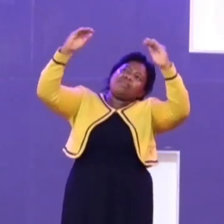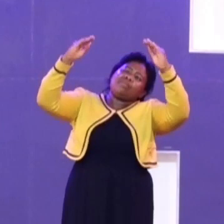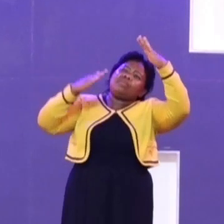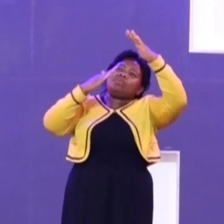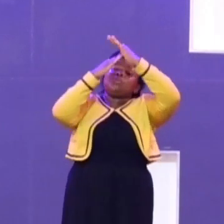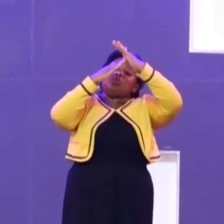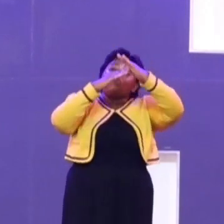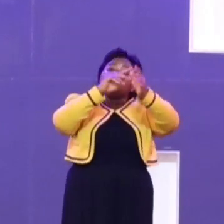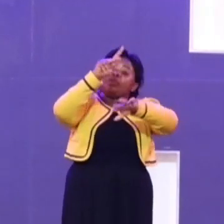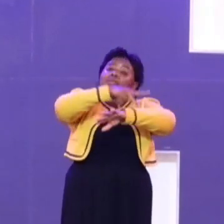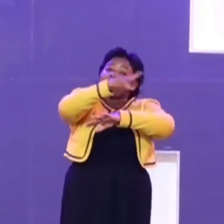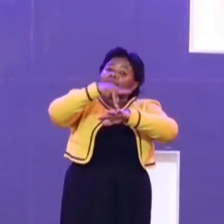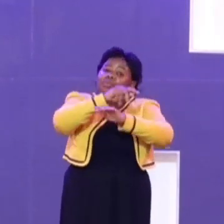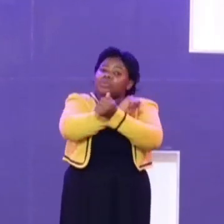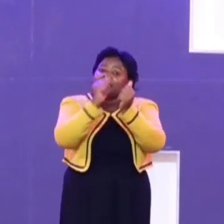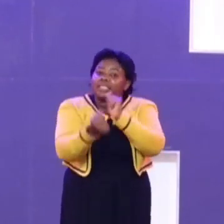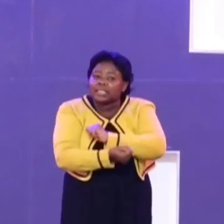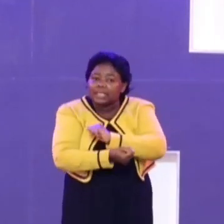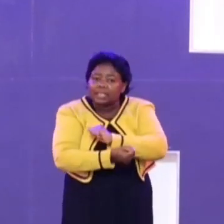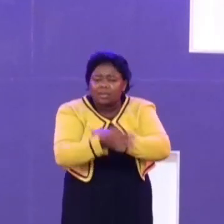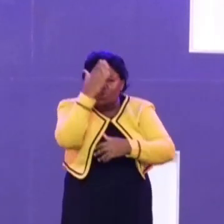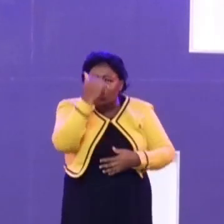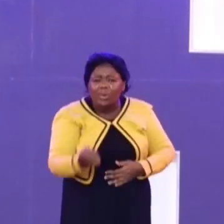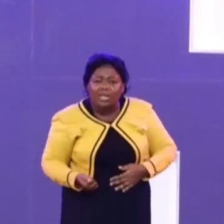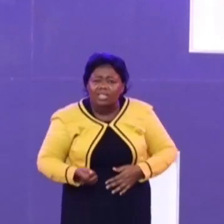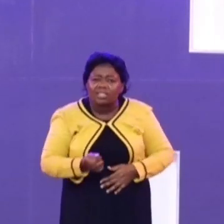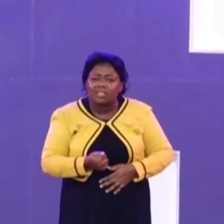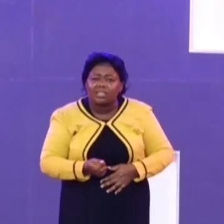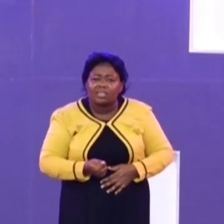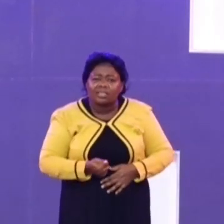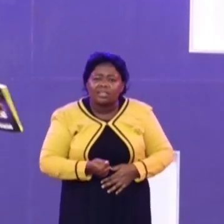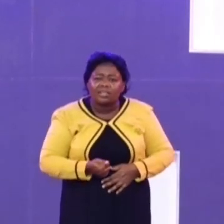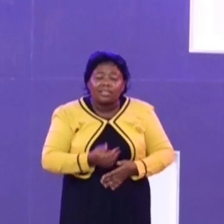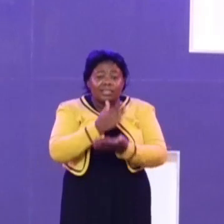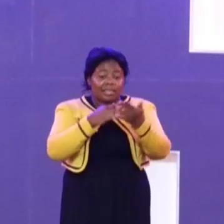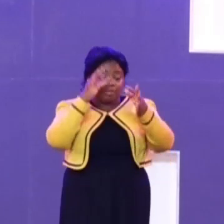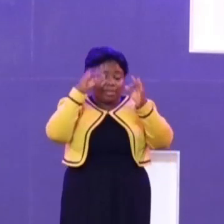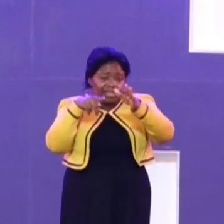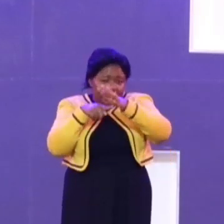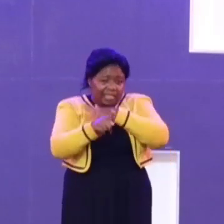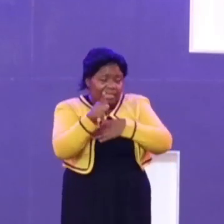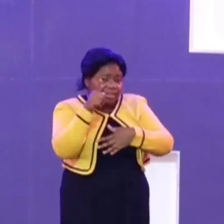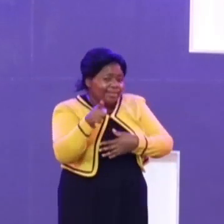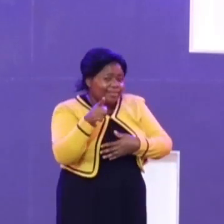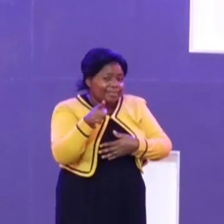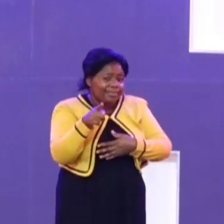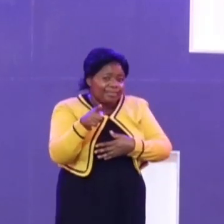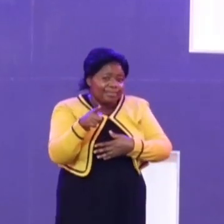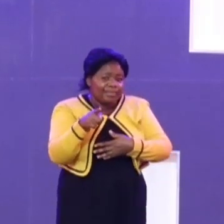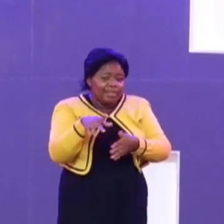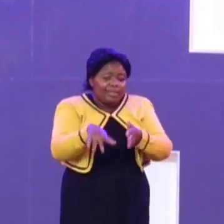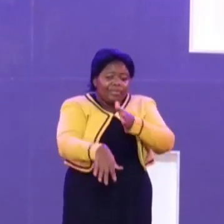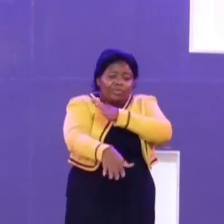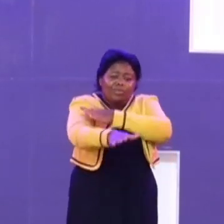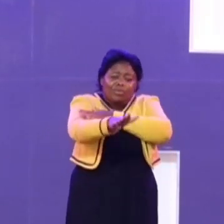For you when you reach higher your principles change. Wachi. Why? Wali wachia ingira u. There is something that came in. Mukama ya